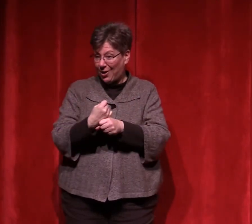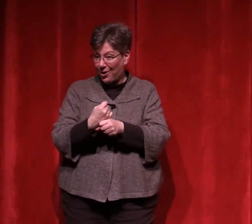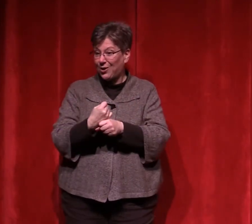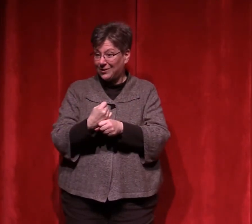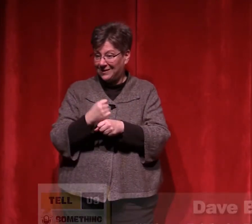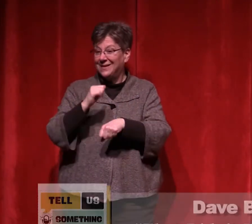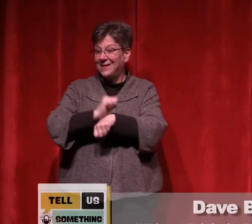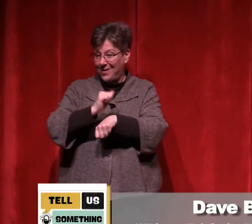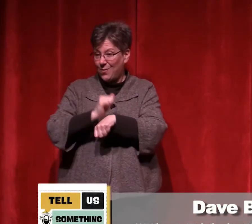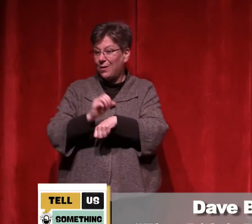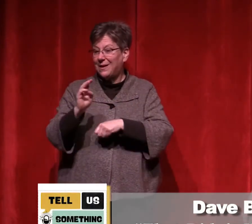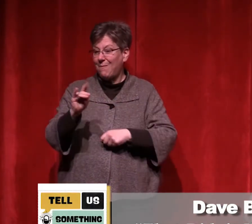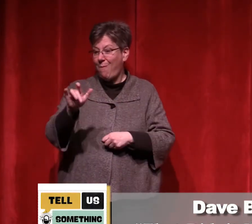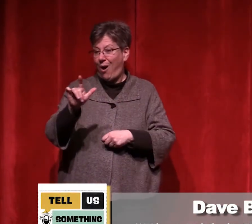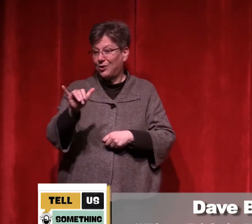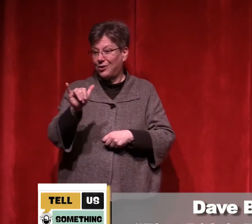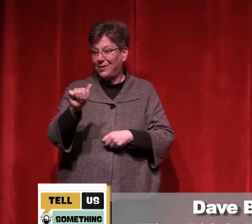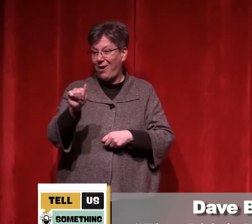career.